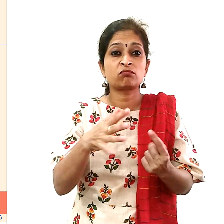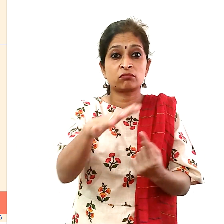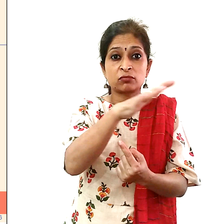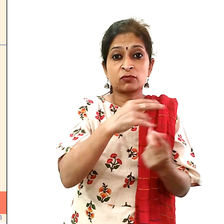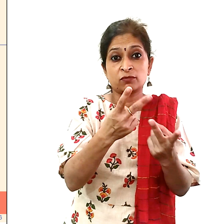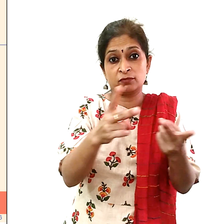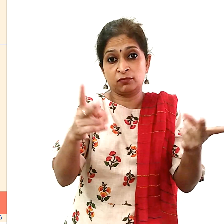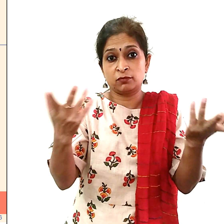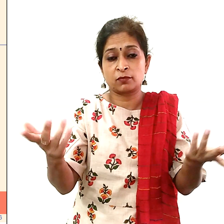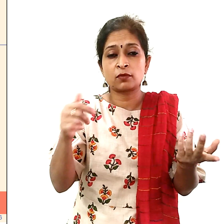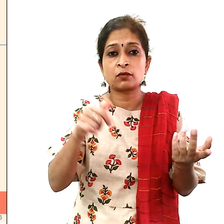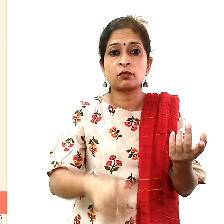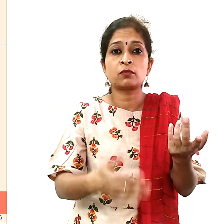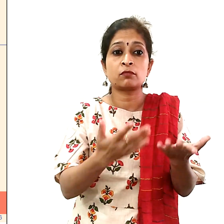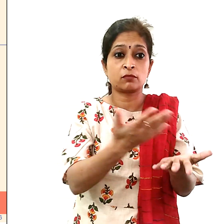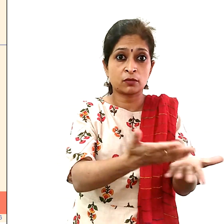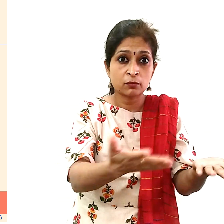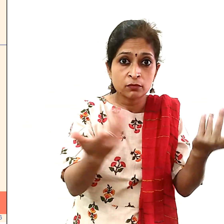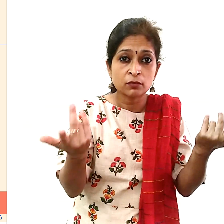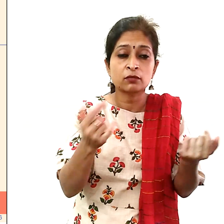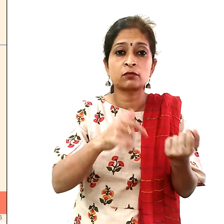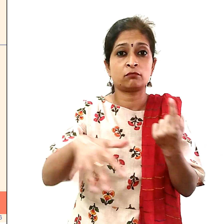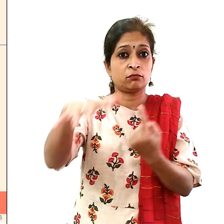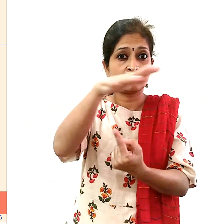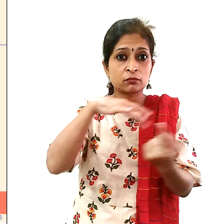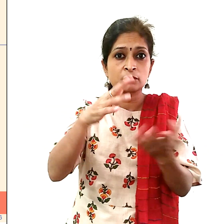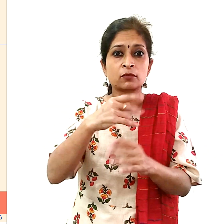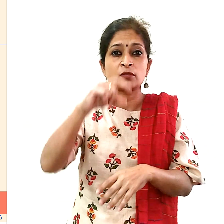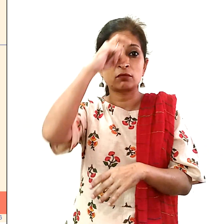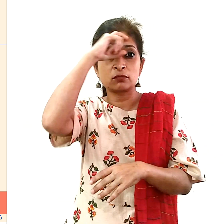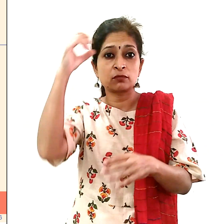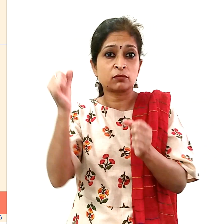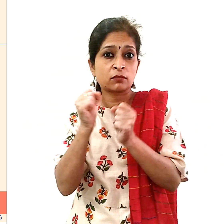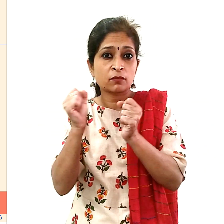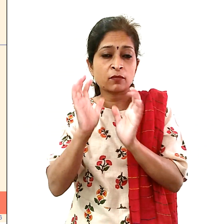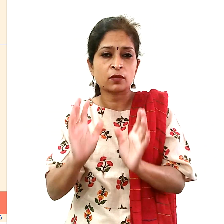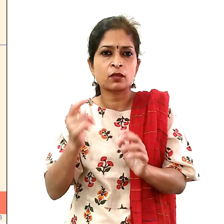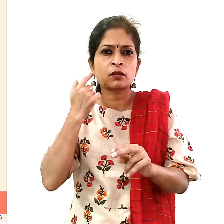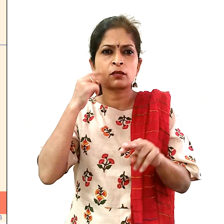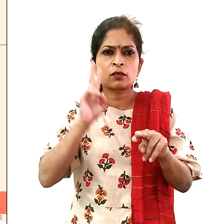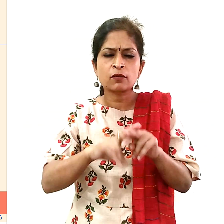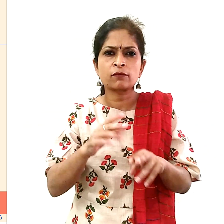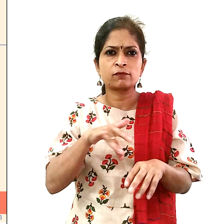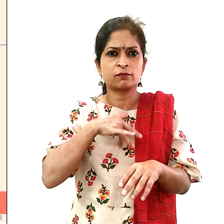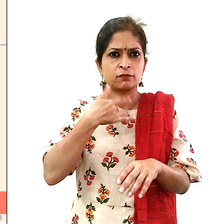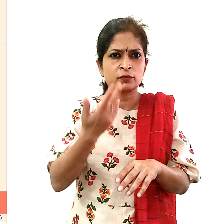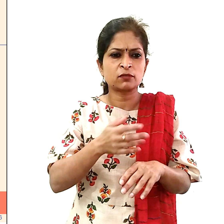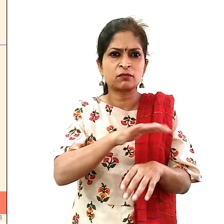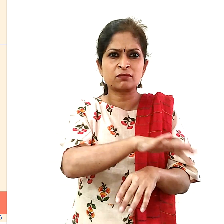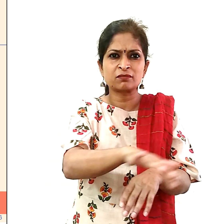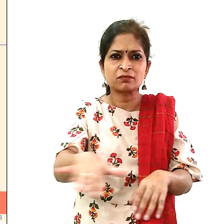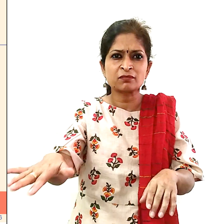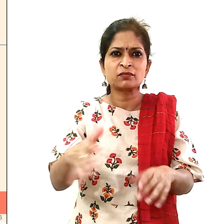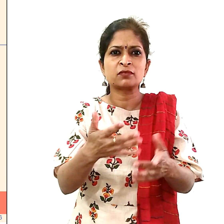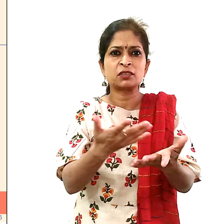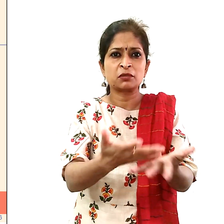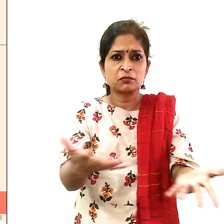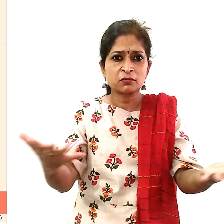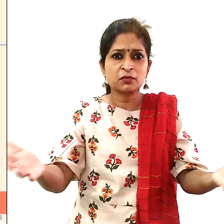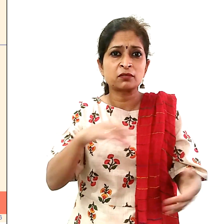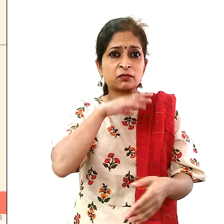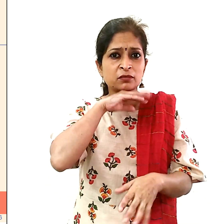surface, temperature or humidity of the environment. If you think a surface may be infected, clean it with